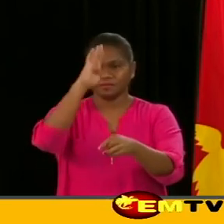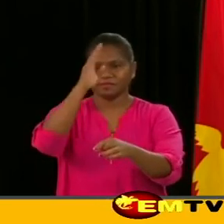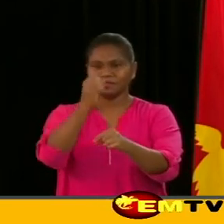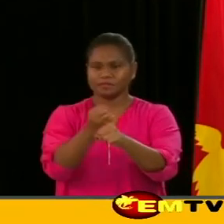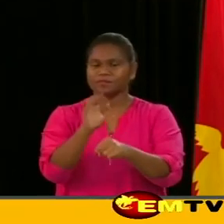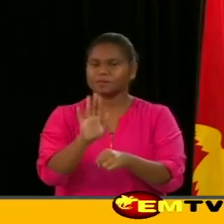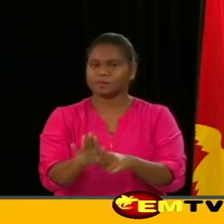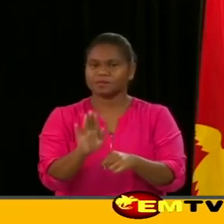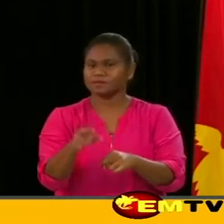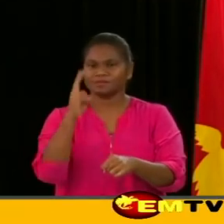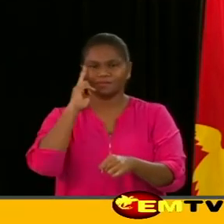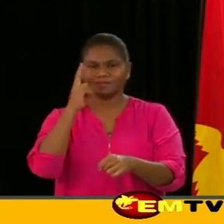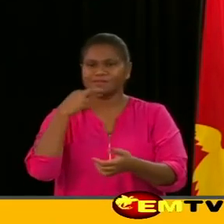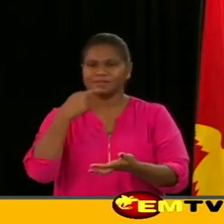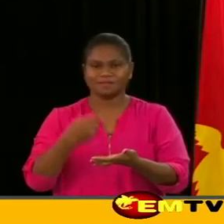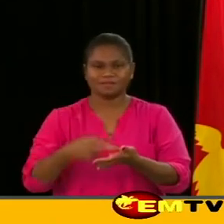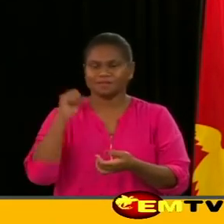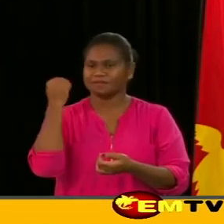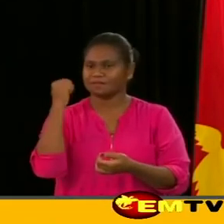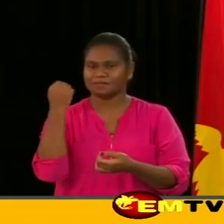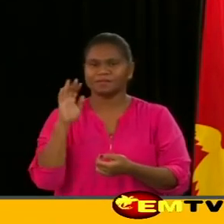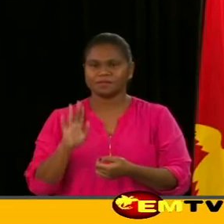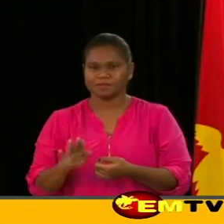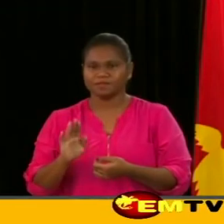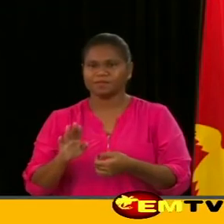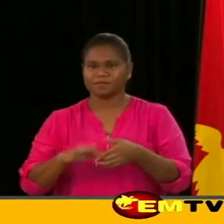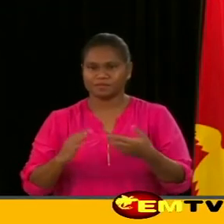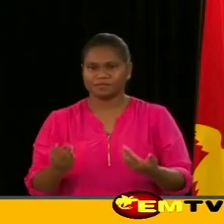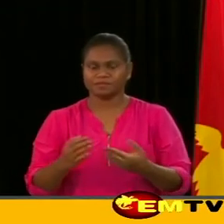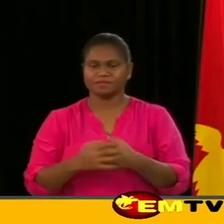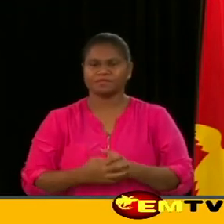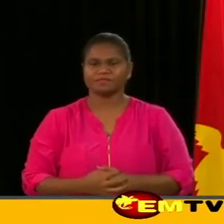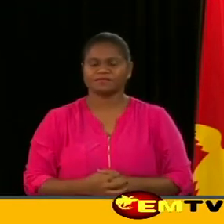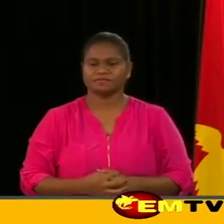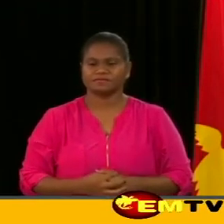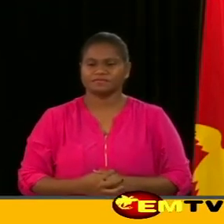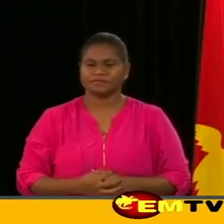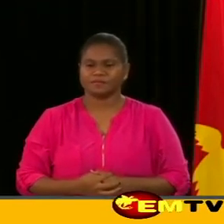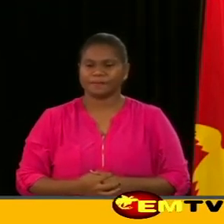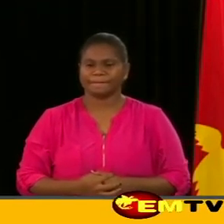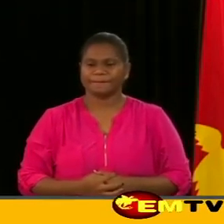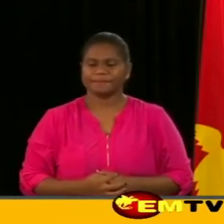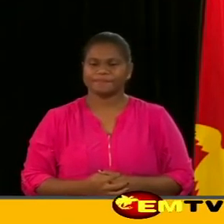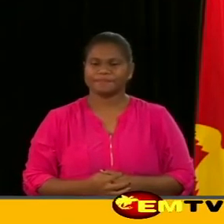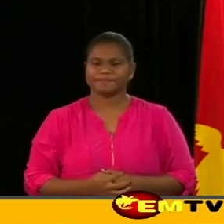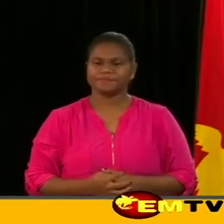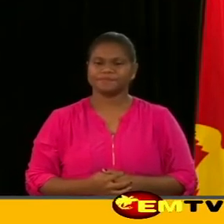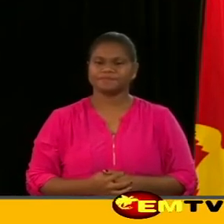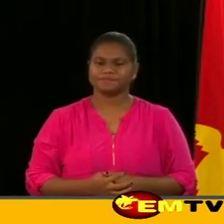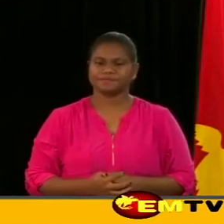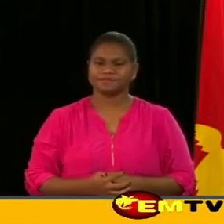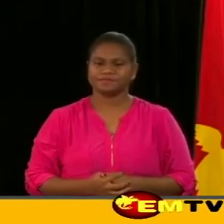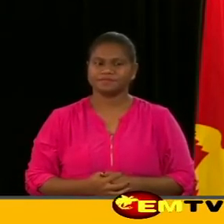they're still from just being briefed that they're still being, those tests will still be completed, still yet to be finalized. How many tests